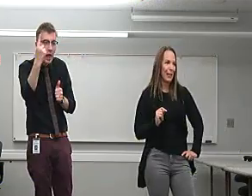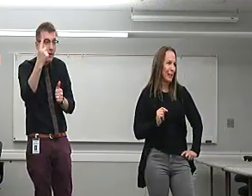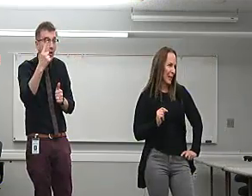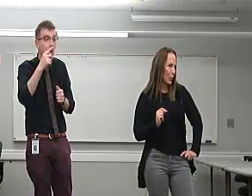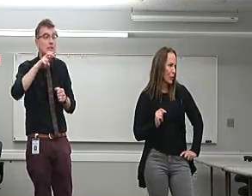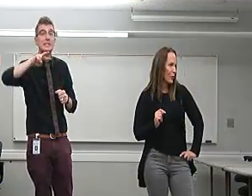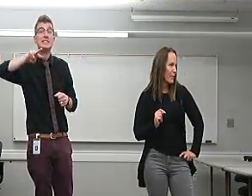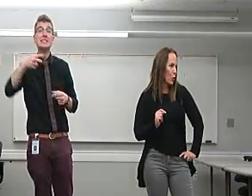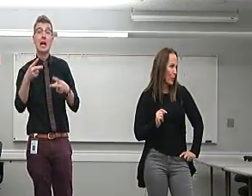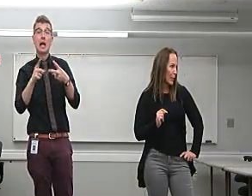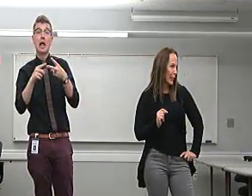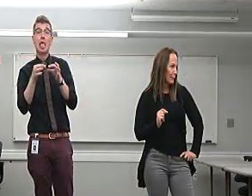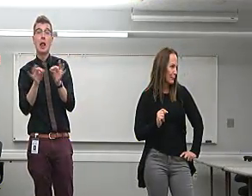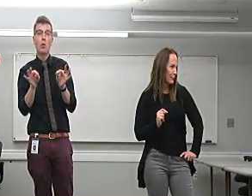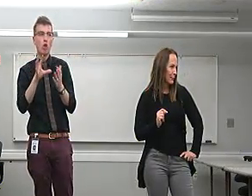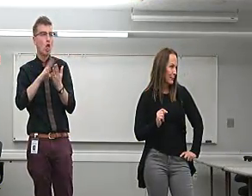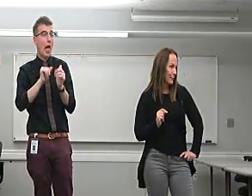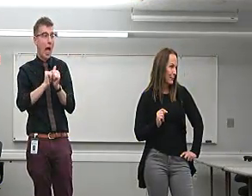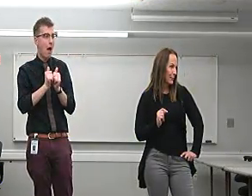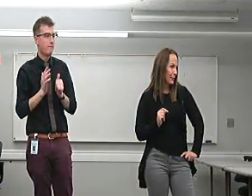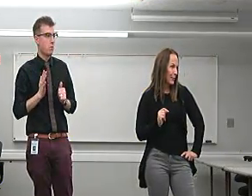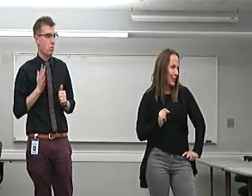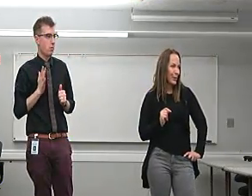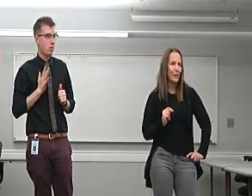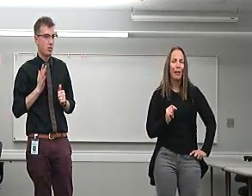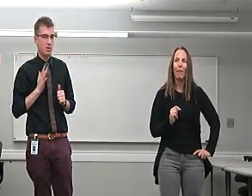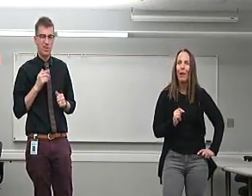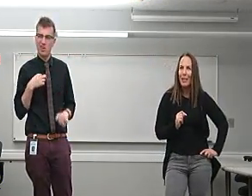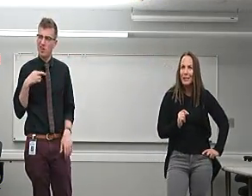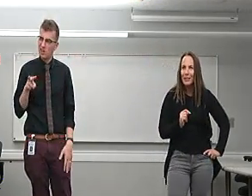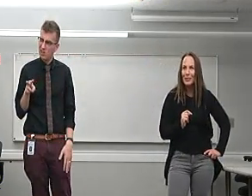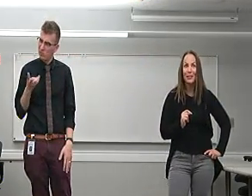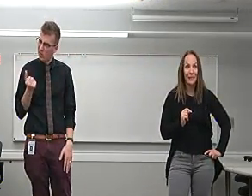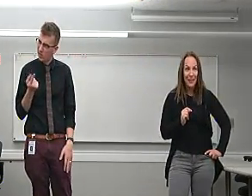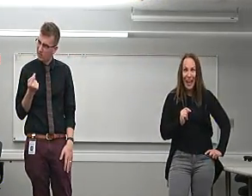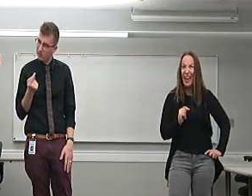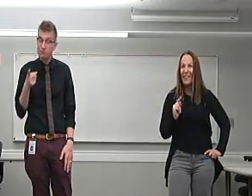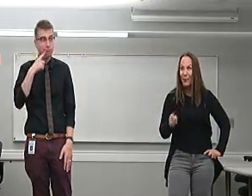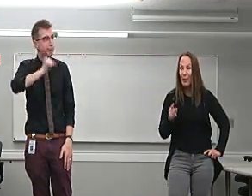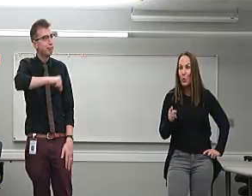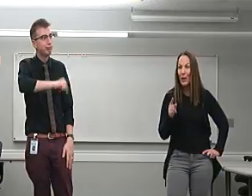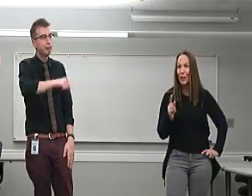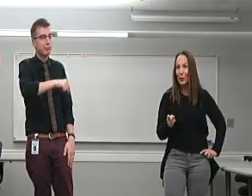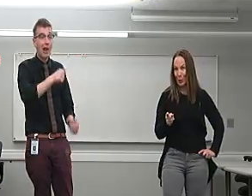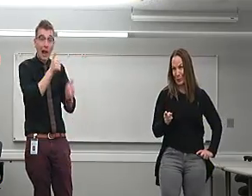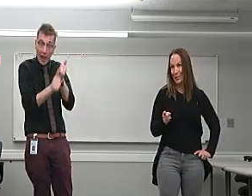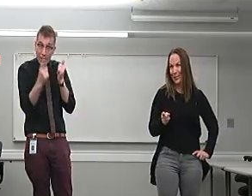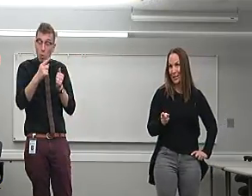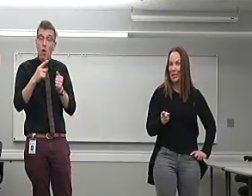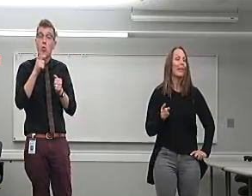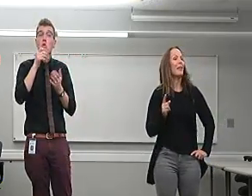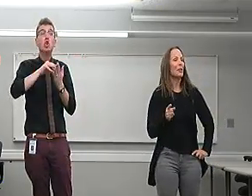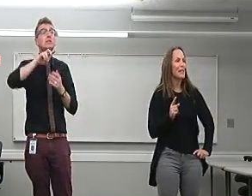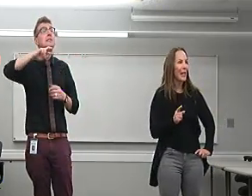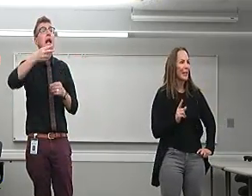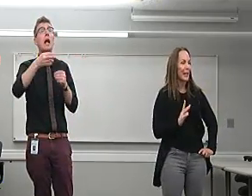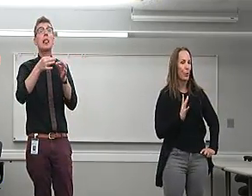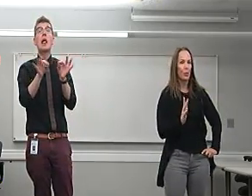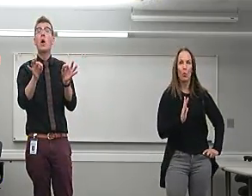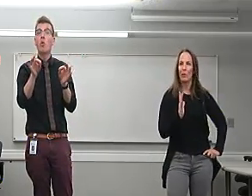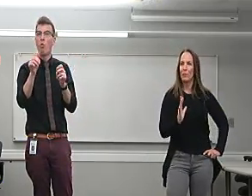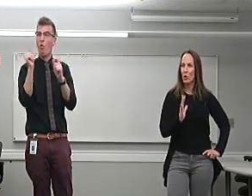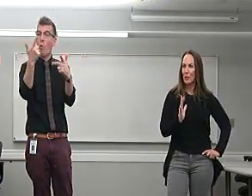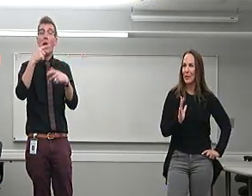formally. And I was like, what? And she said, yeah, everyone learns their second language more formally